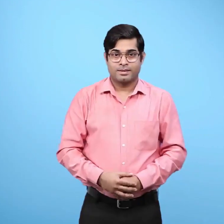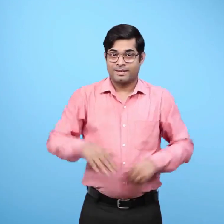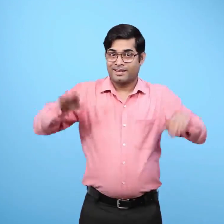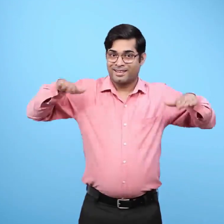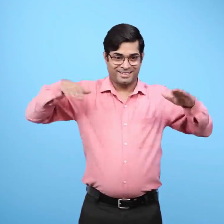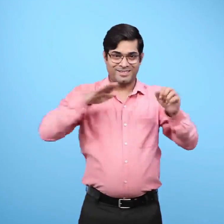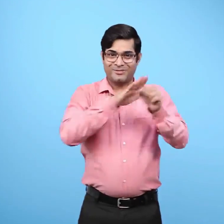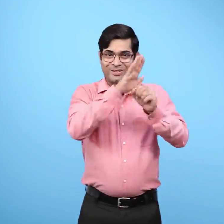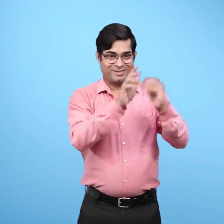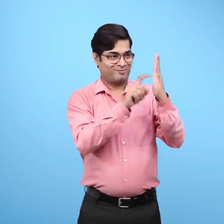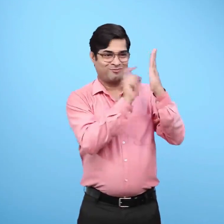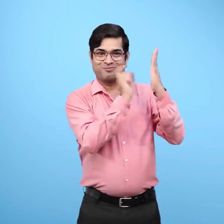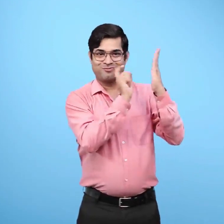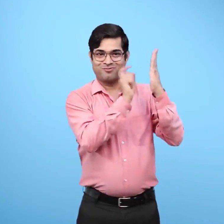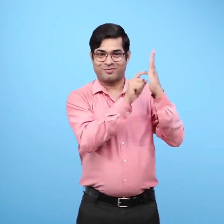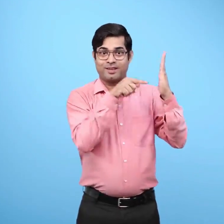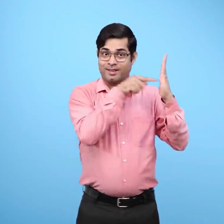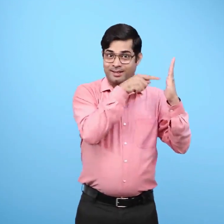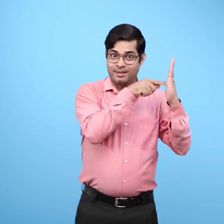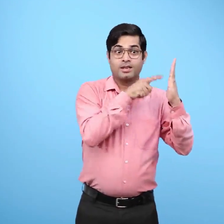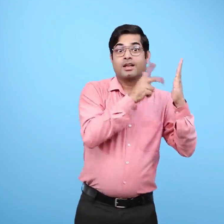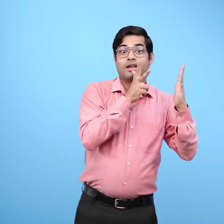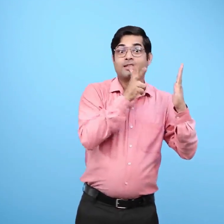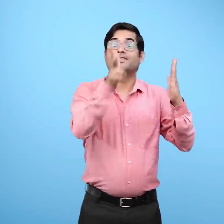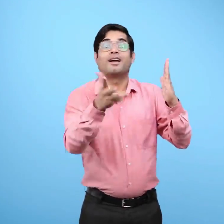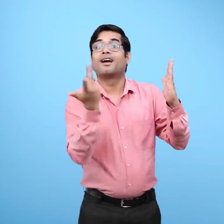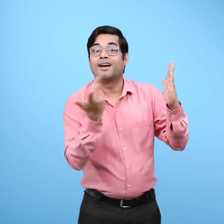The first one is woodpecker that tells us,